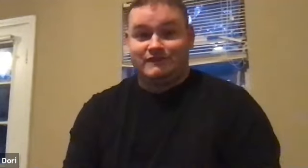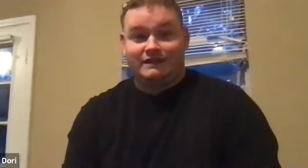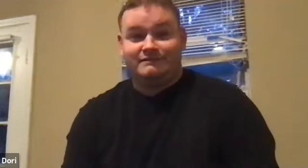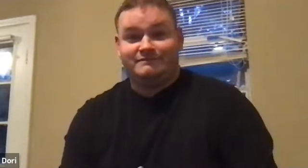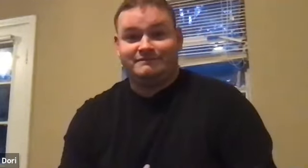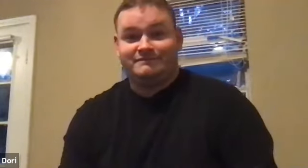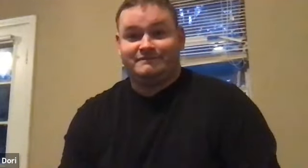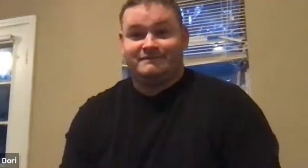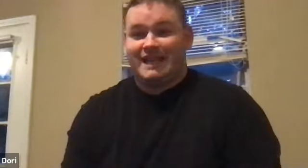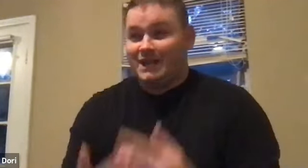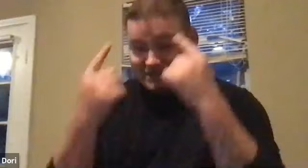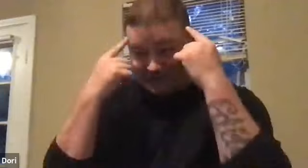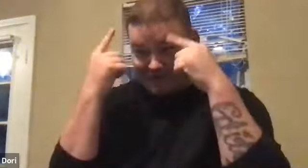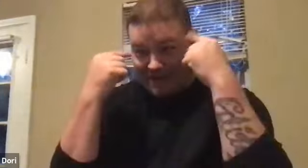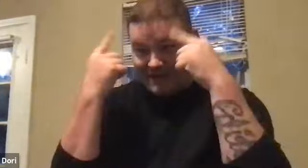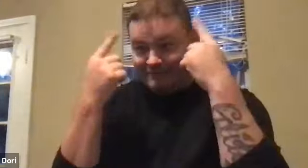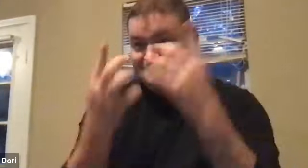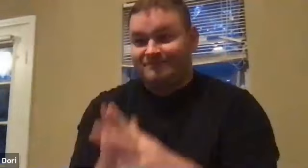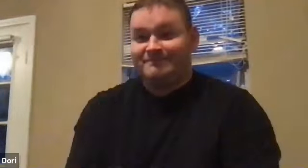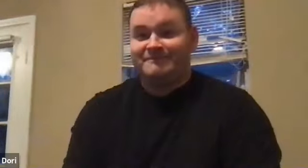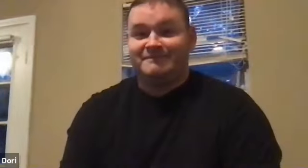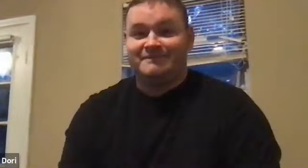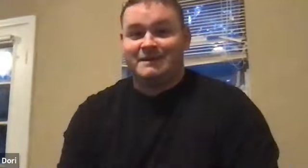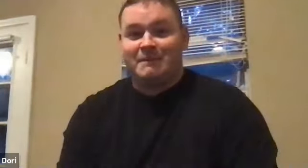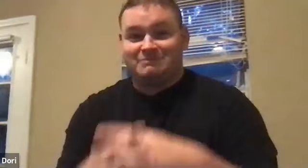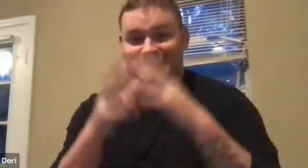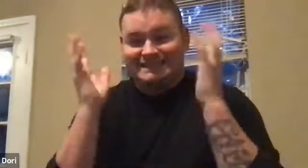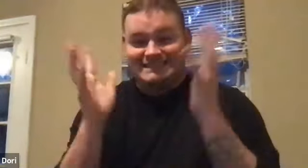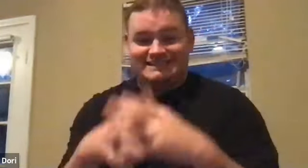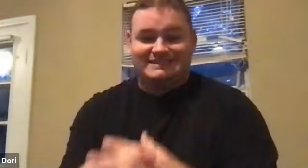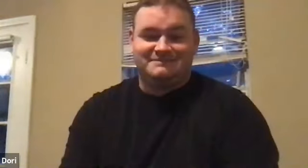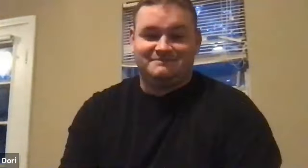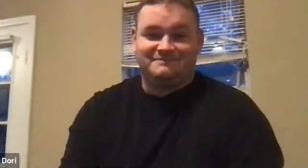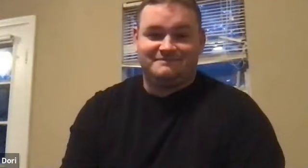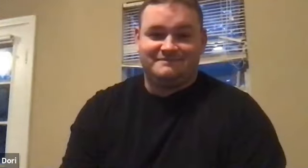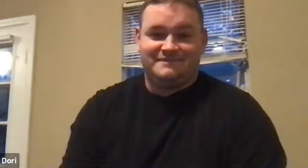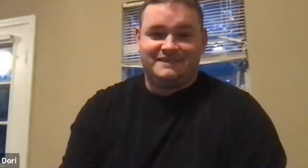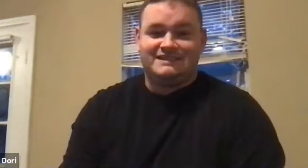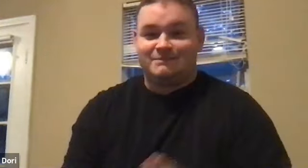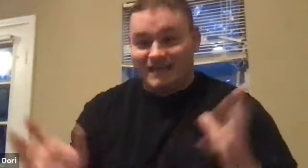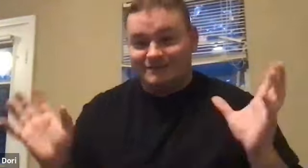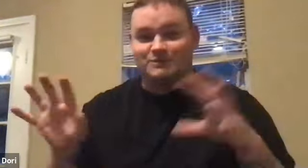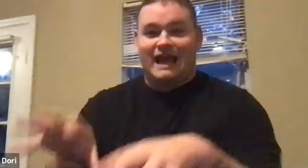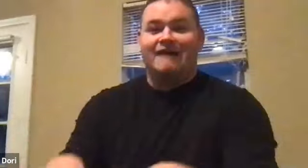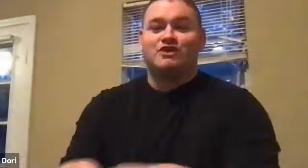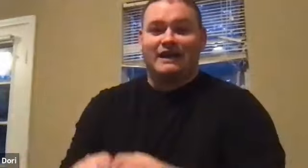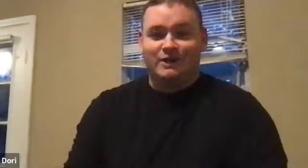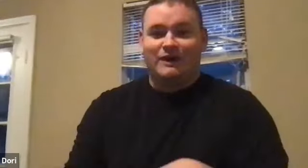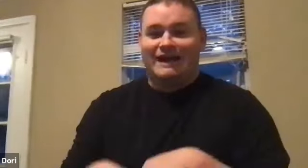understand. I hear myself in my head. Makes plenty of sense. Sometimes after I do it, I